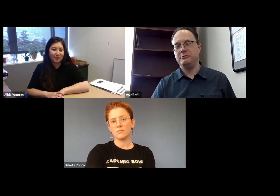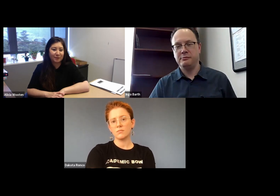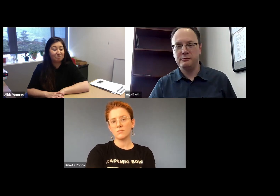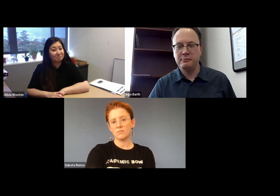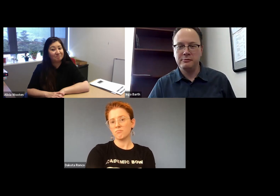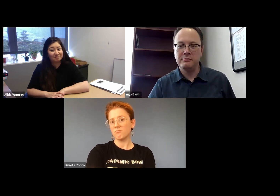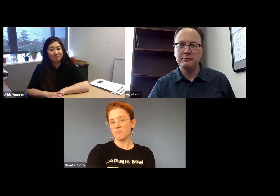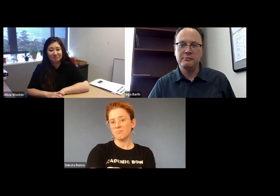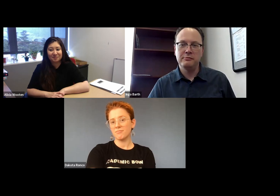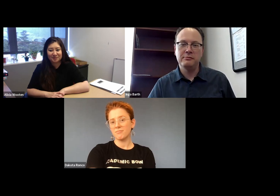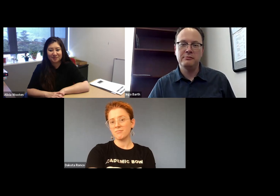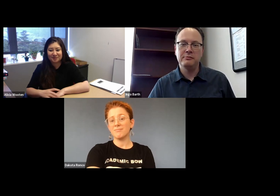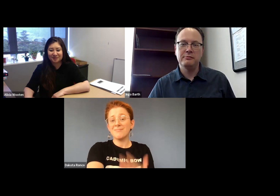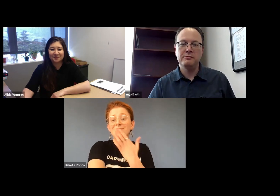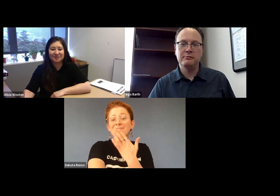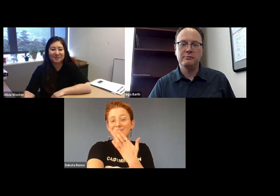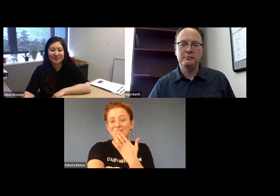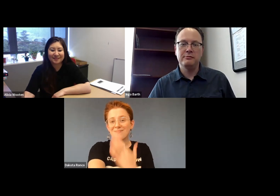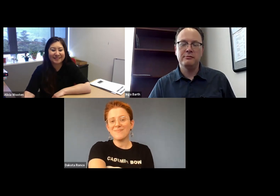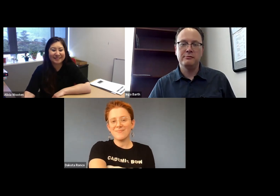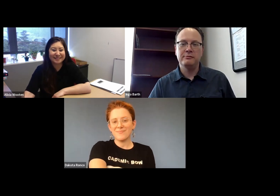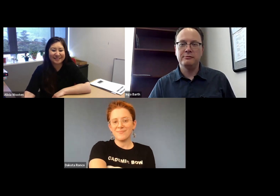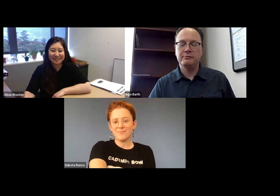about, something that,